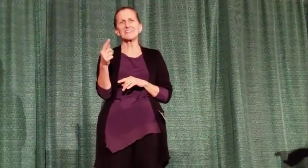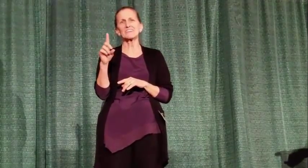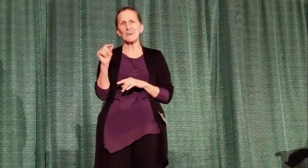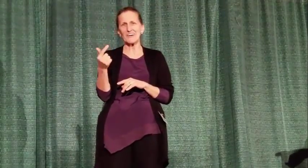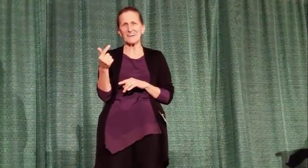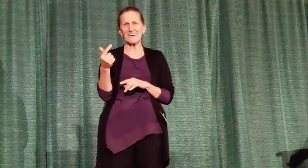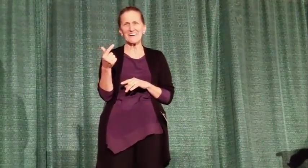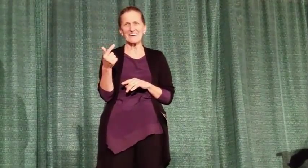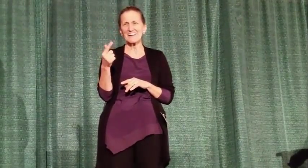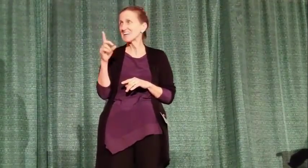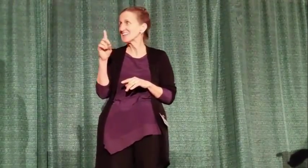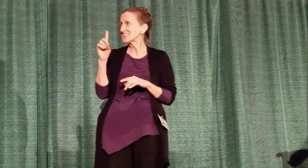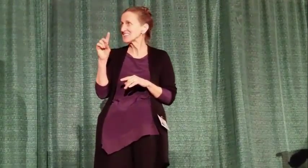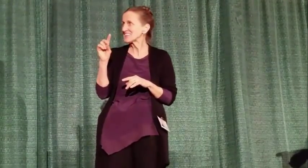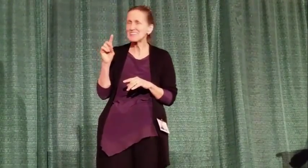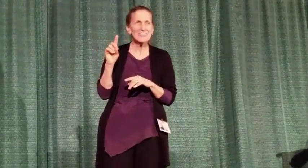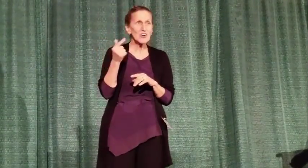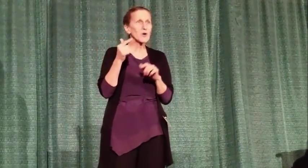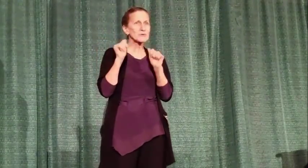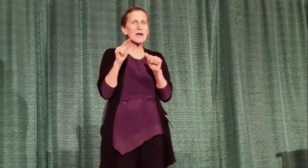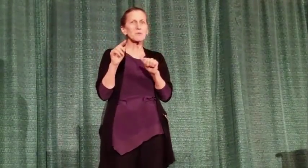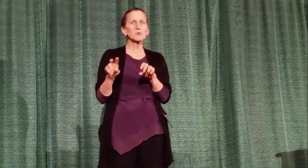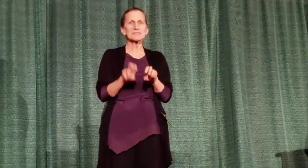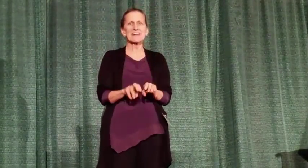course. He finally's got room to sit in the car.